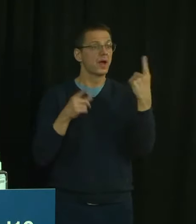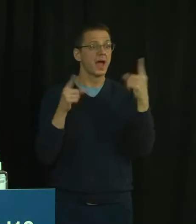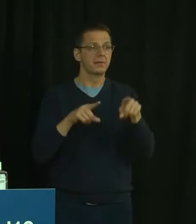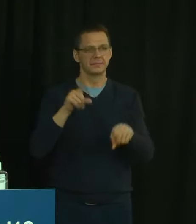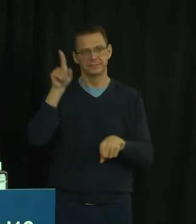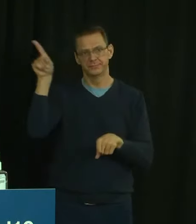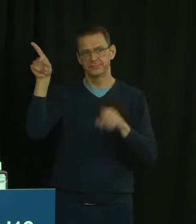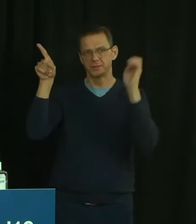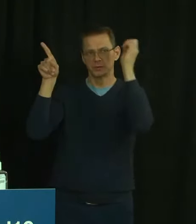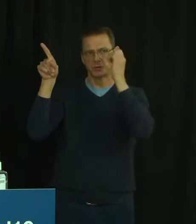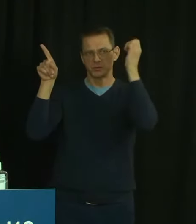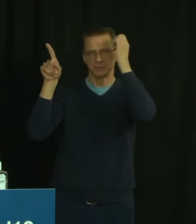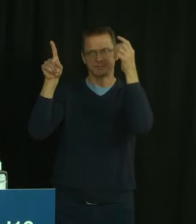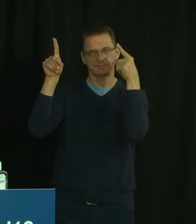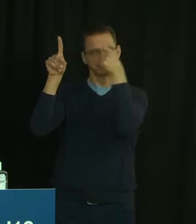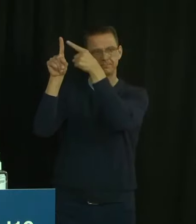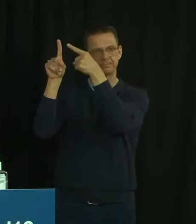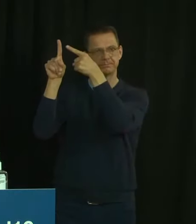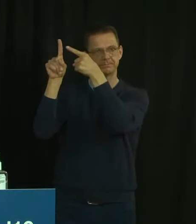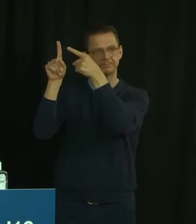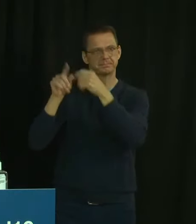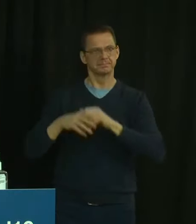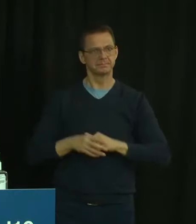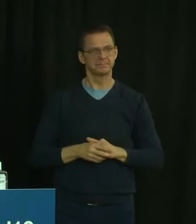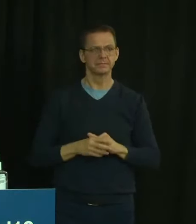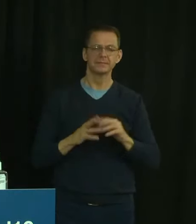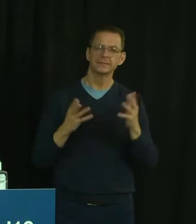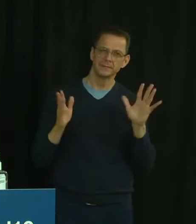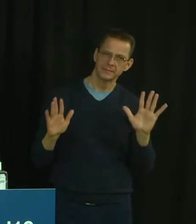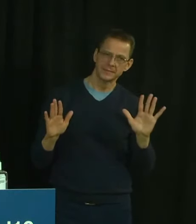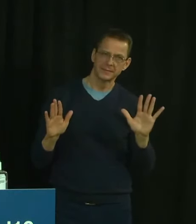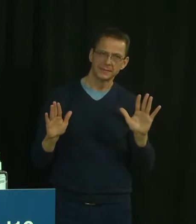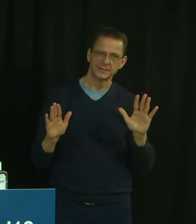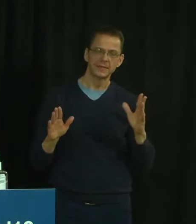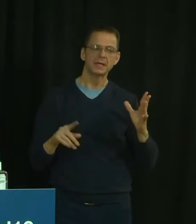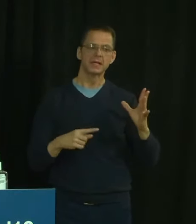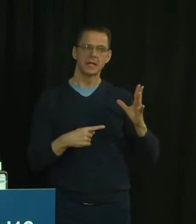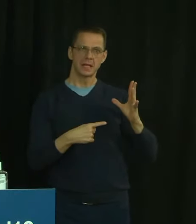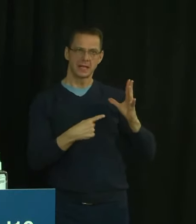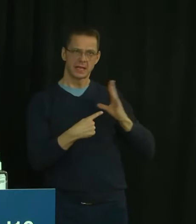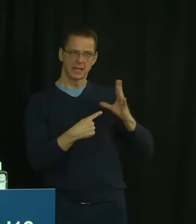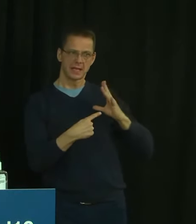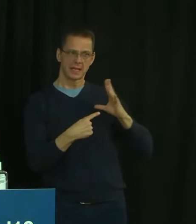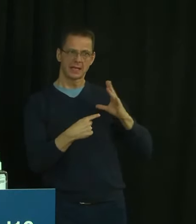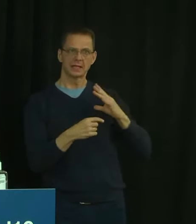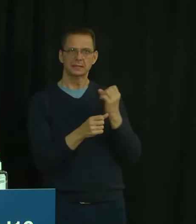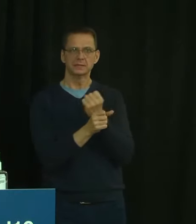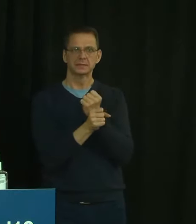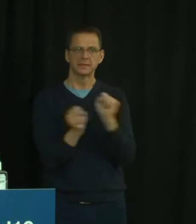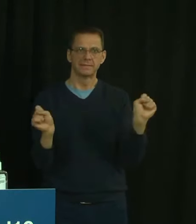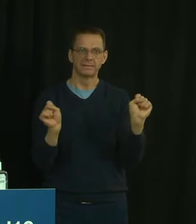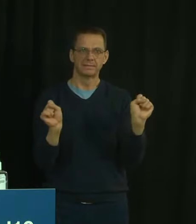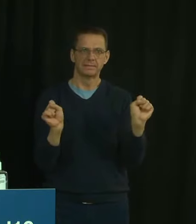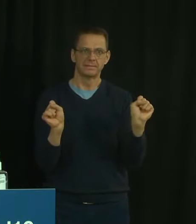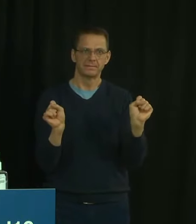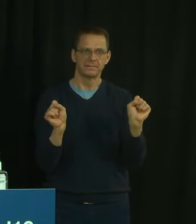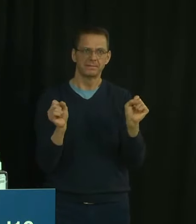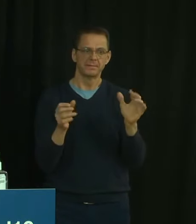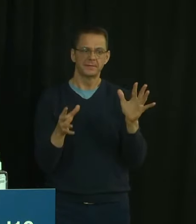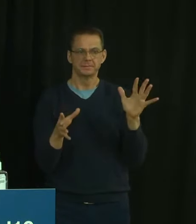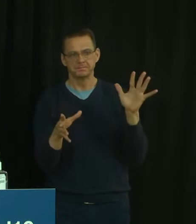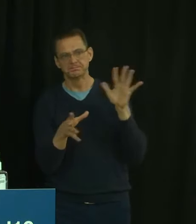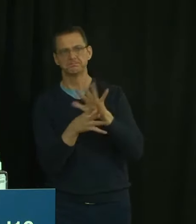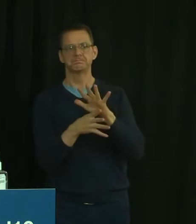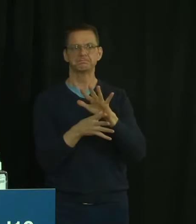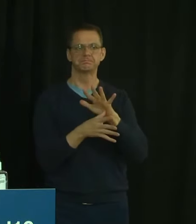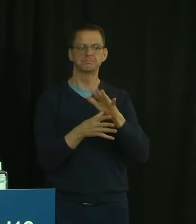following immunization in Alberta or anywhere in Canada. However, safety is always our top priority. This pause